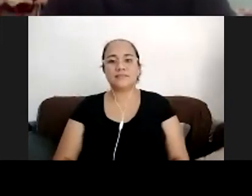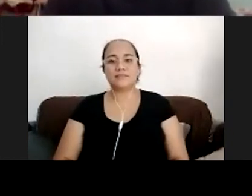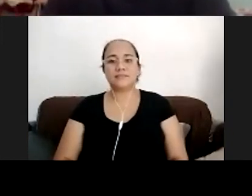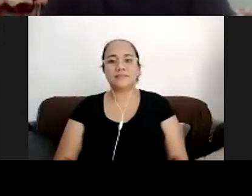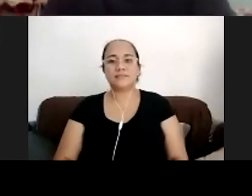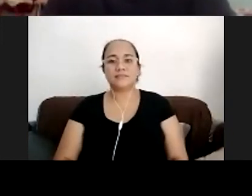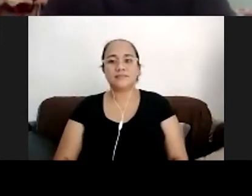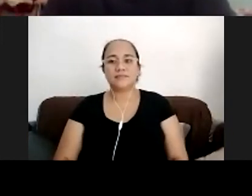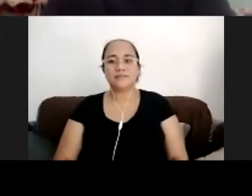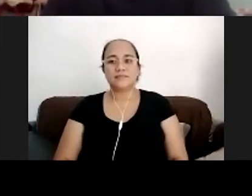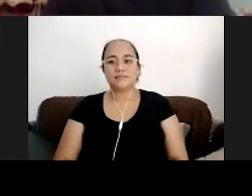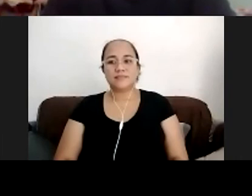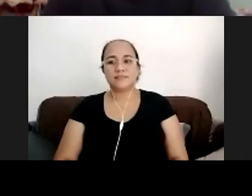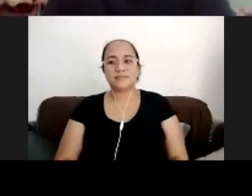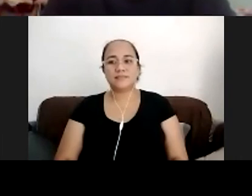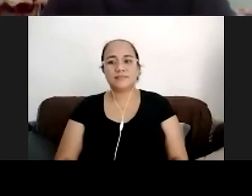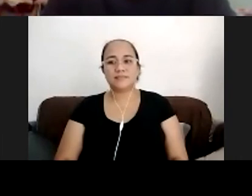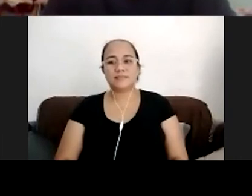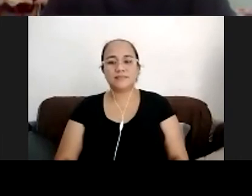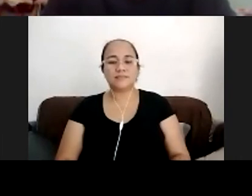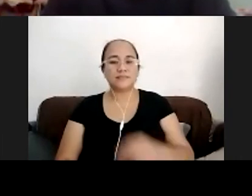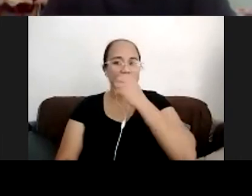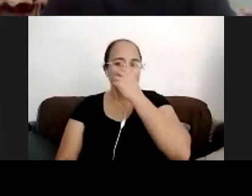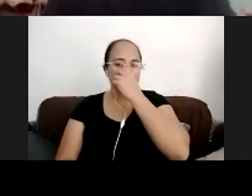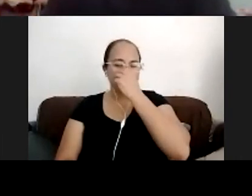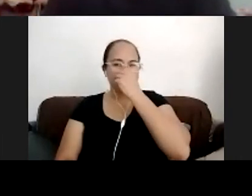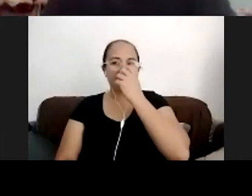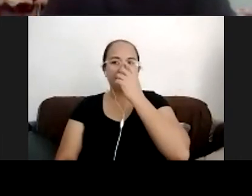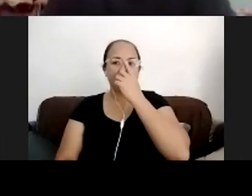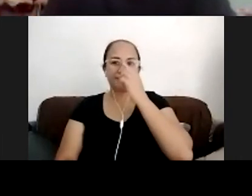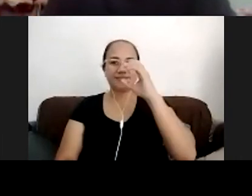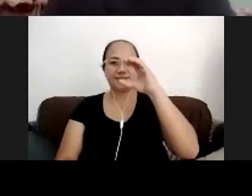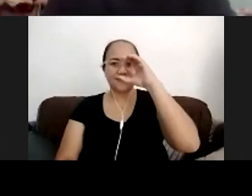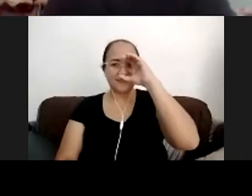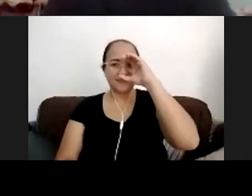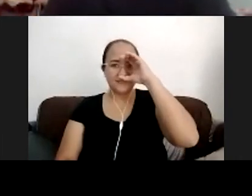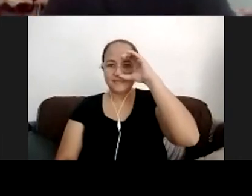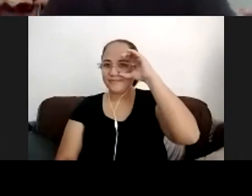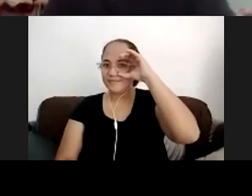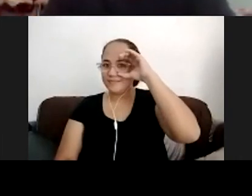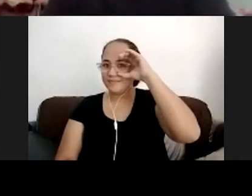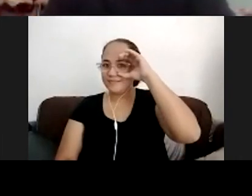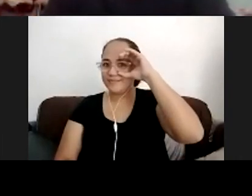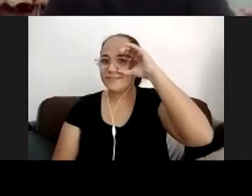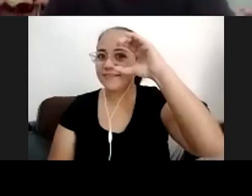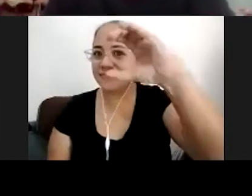Renz is answering C. Nathaniel Yes. A. C is correct.